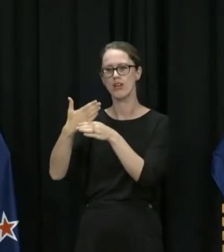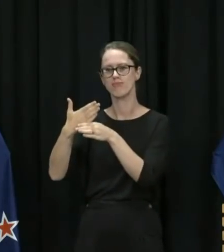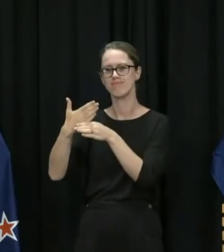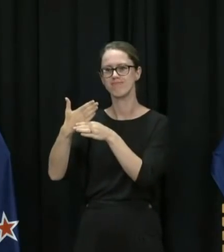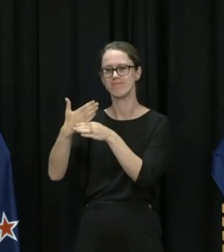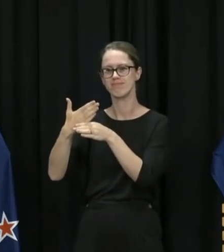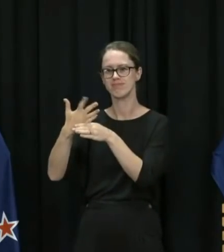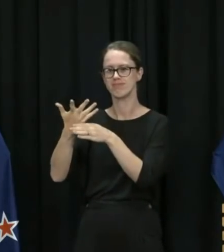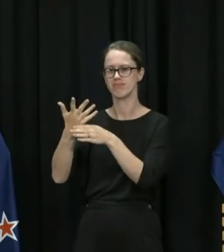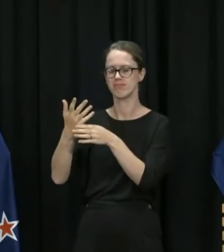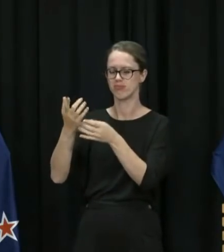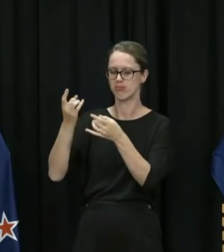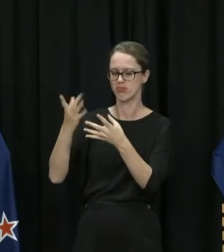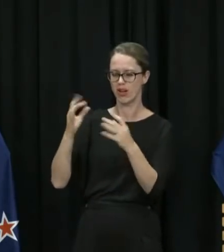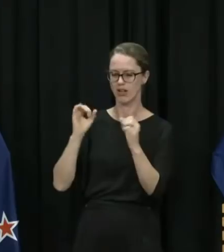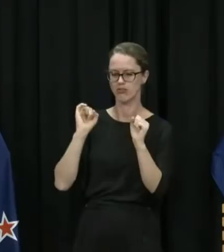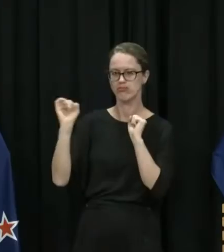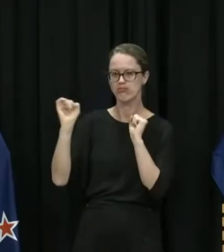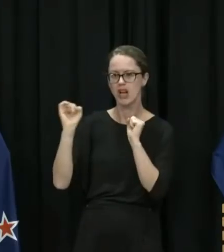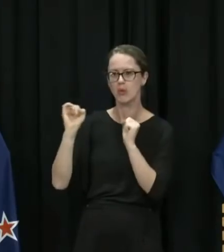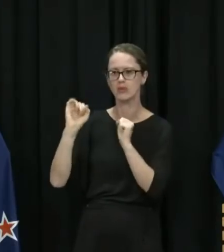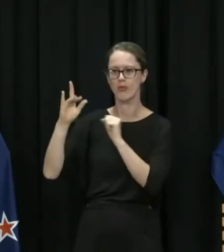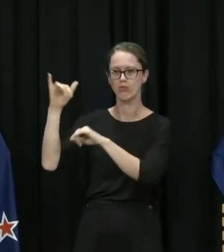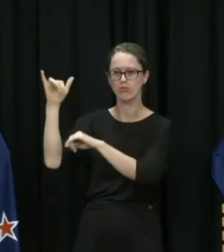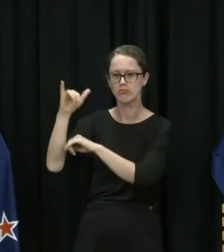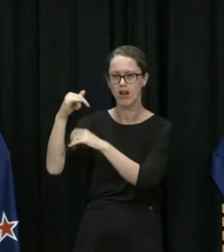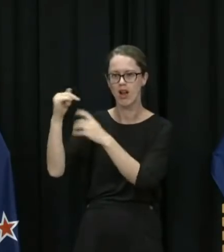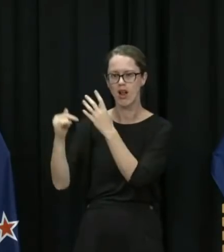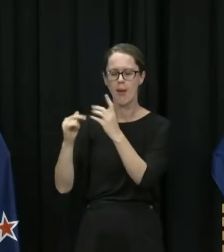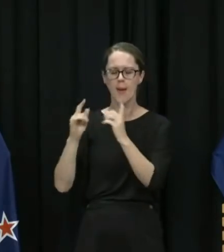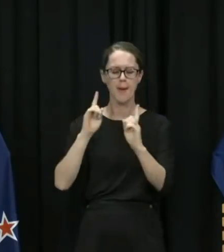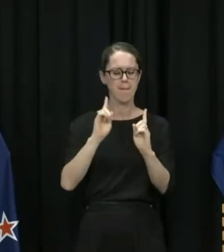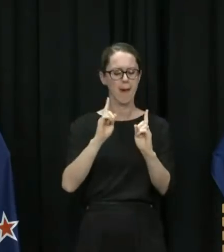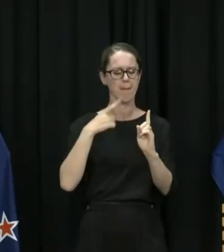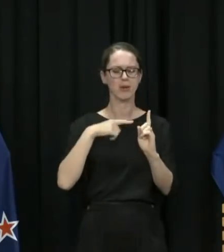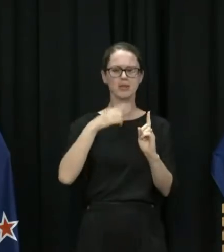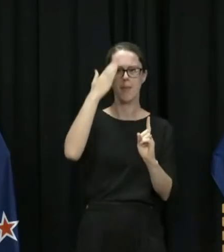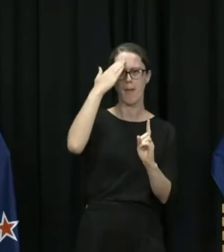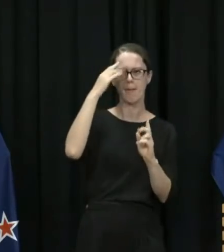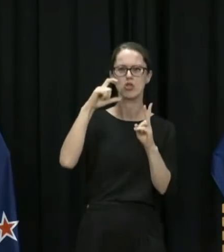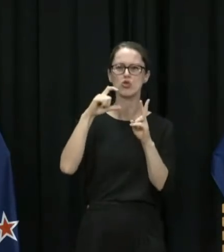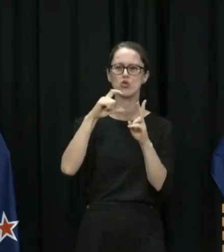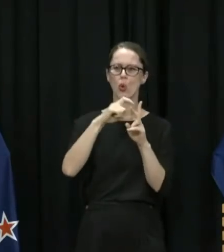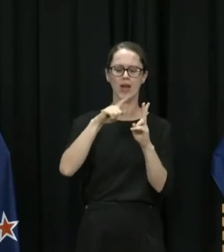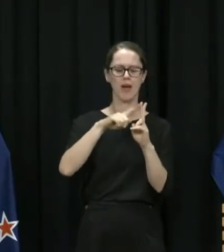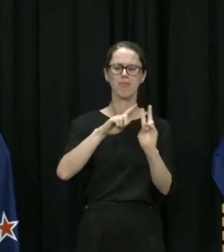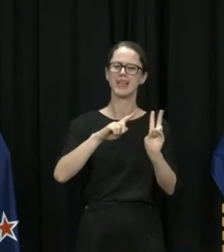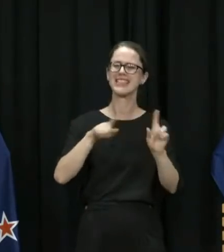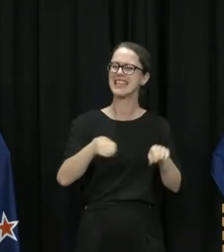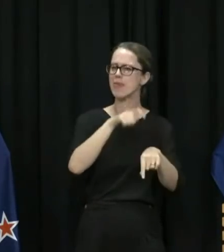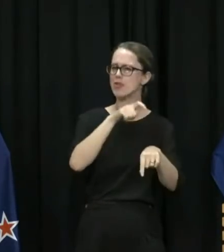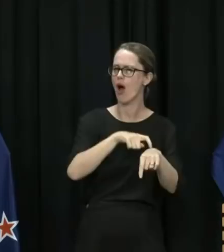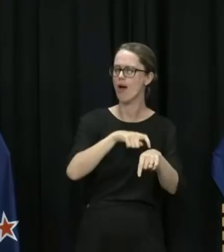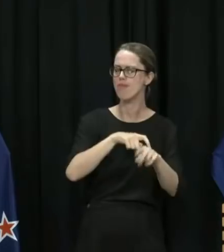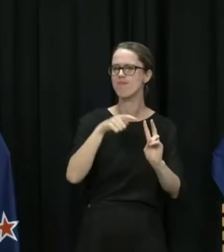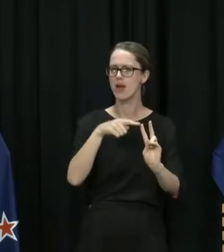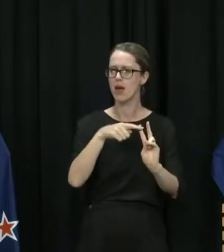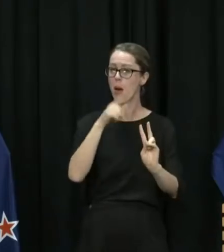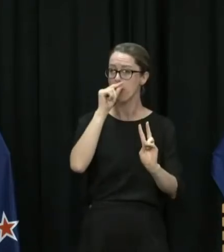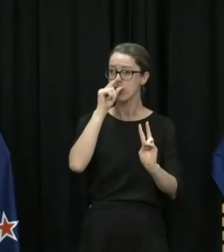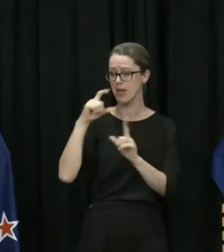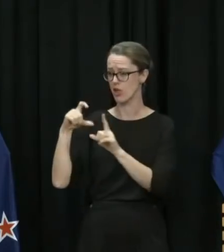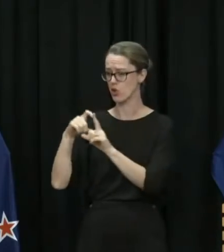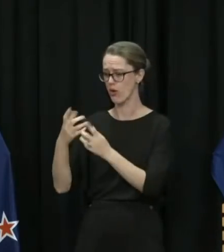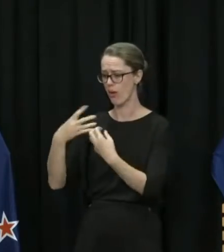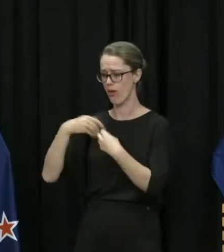because of the onset of symptoms with the mother and the daughter being about the same time, we want to rule out that it wasn't the